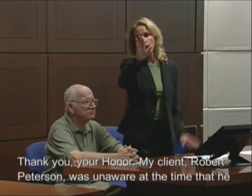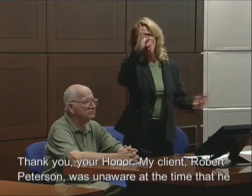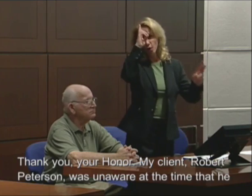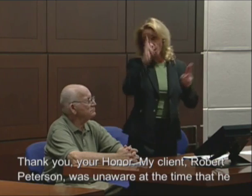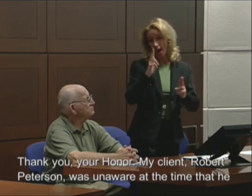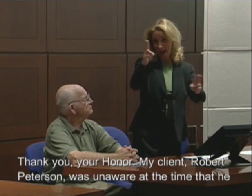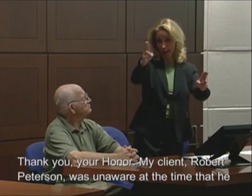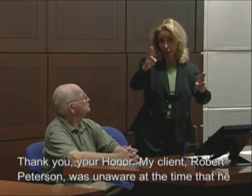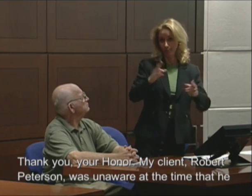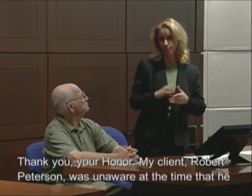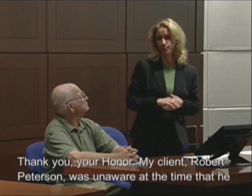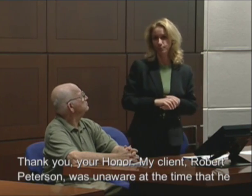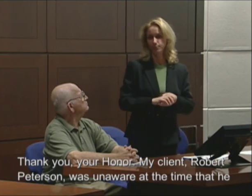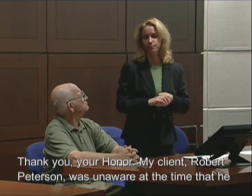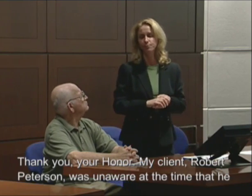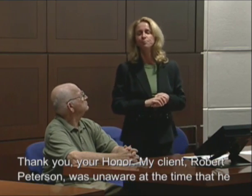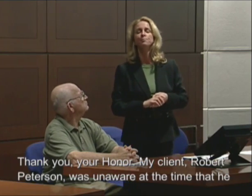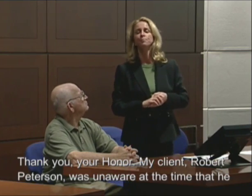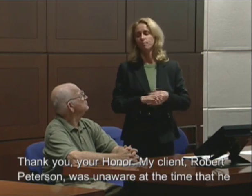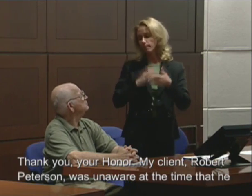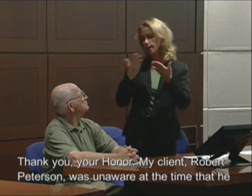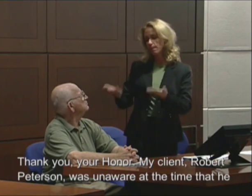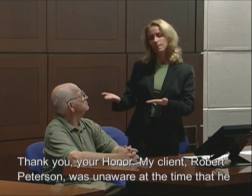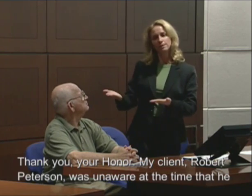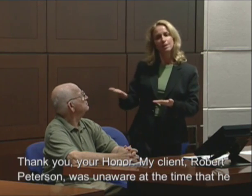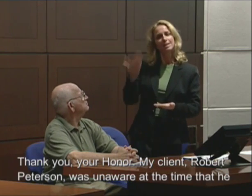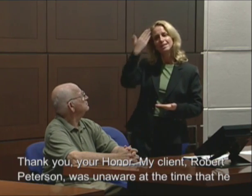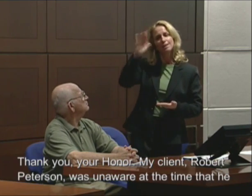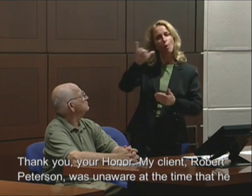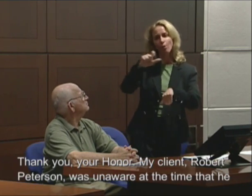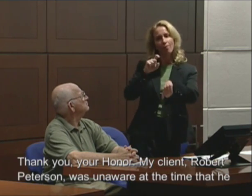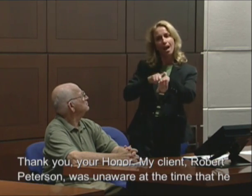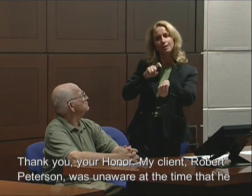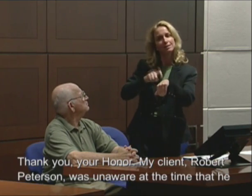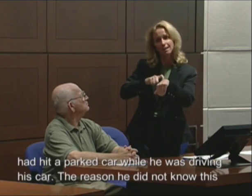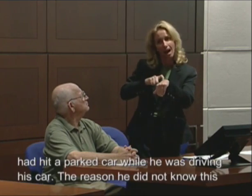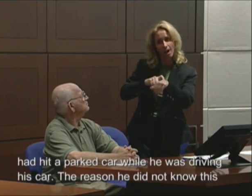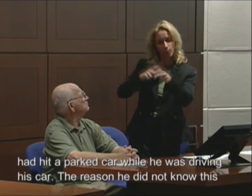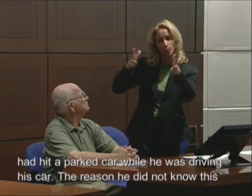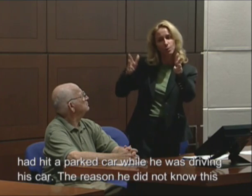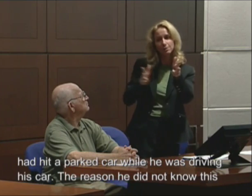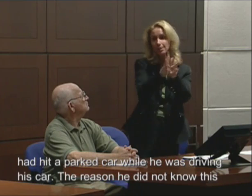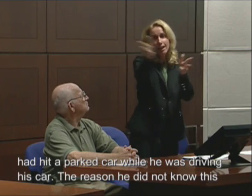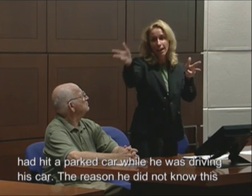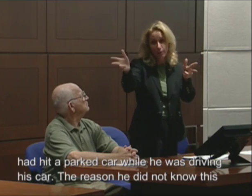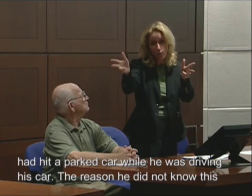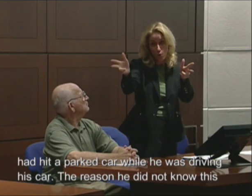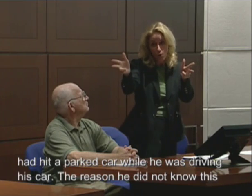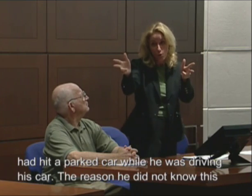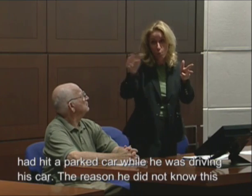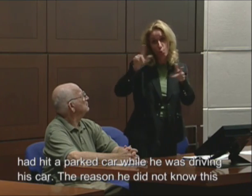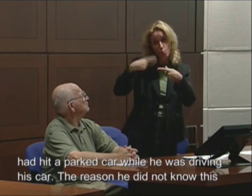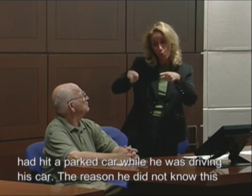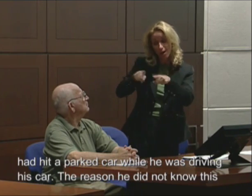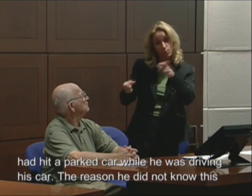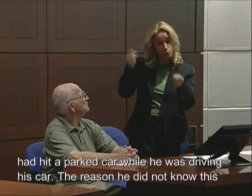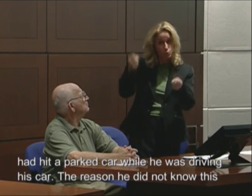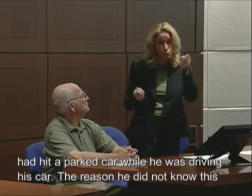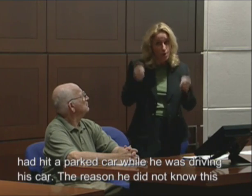Thank you, Your Honor. My client, Robert Peterson, was unaware at the time that he had hit a parked car while he was driving his